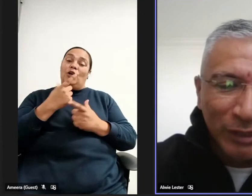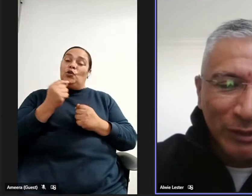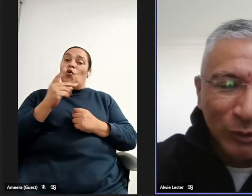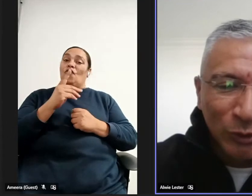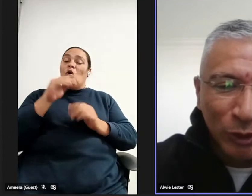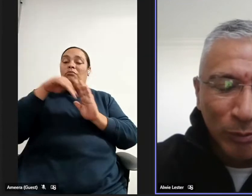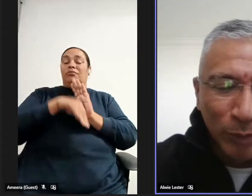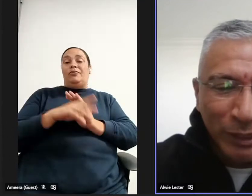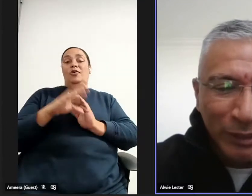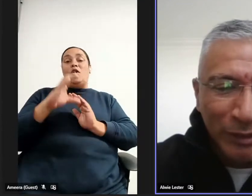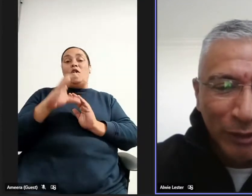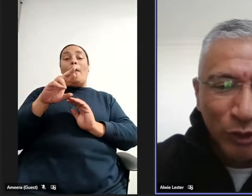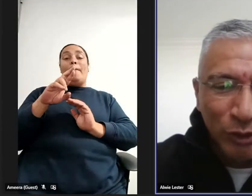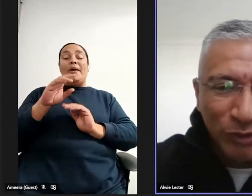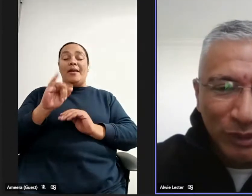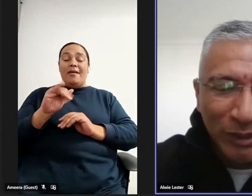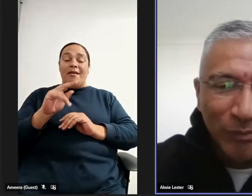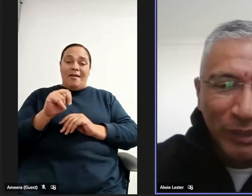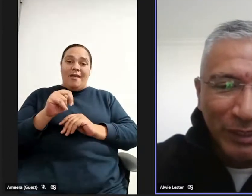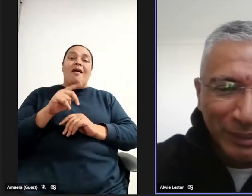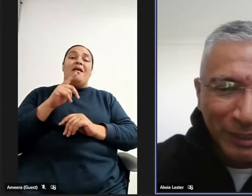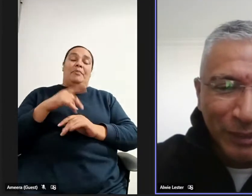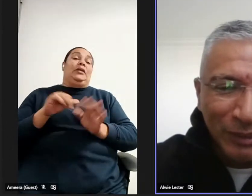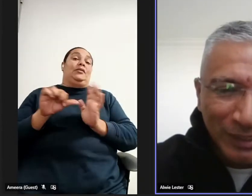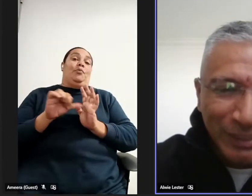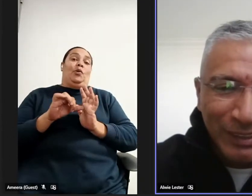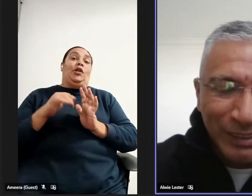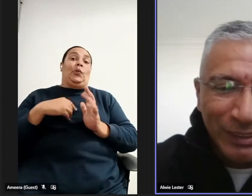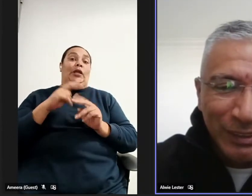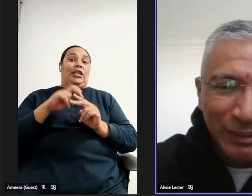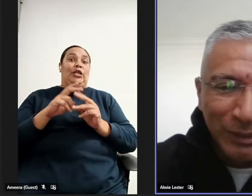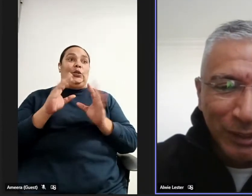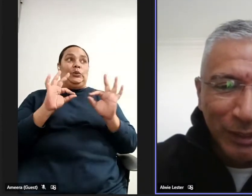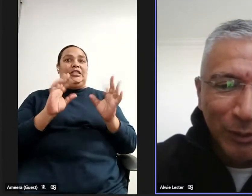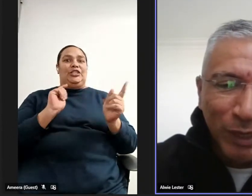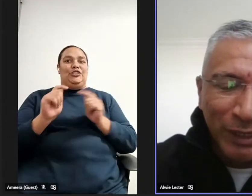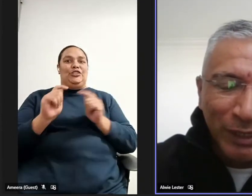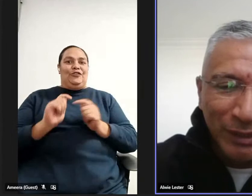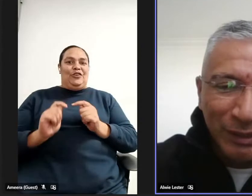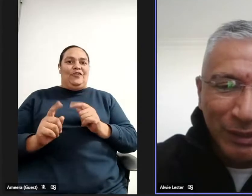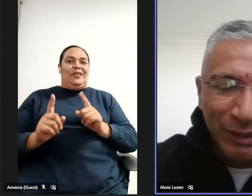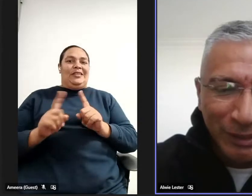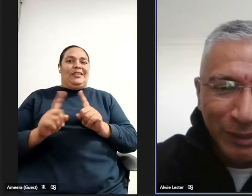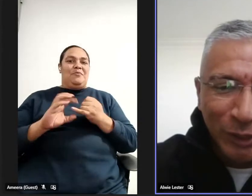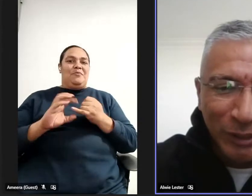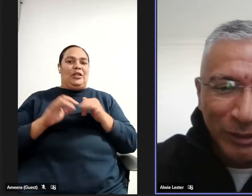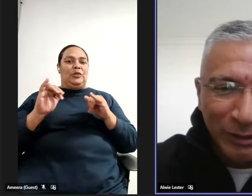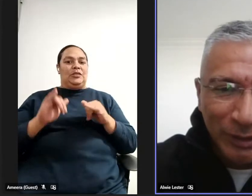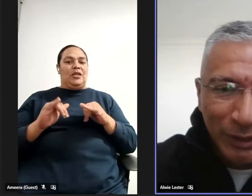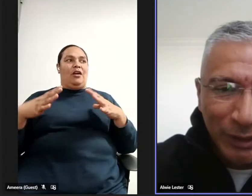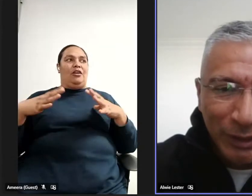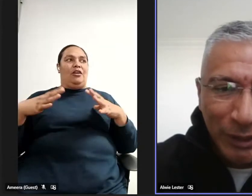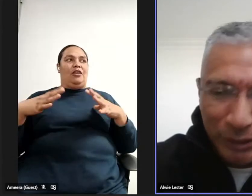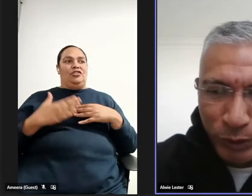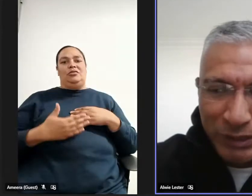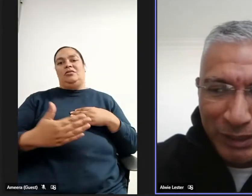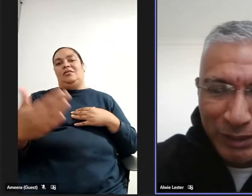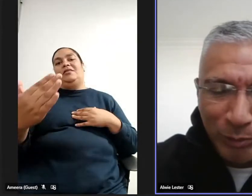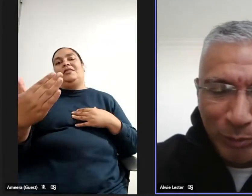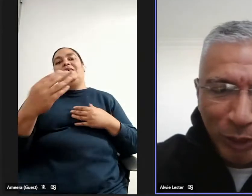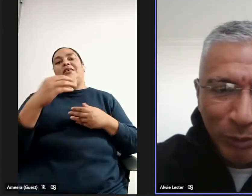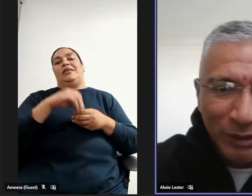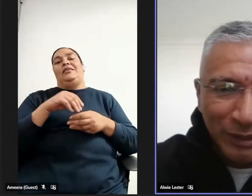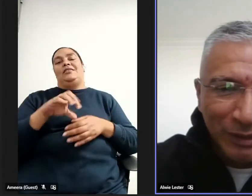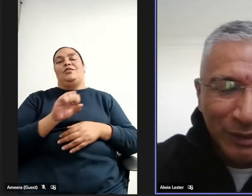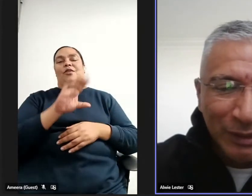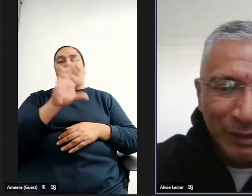critical for us to start making those shifts and trying to stay, you know, ahead of the pack in the continent. So 42nd